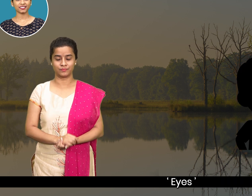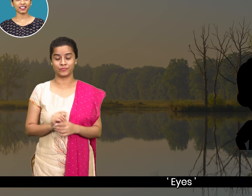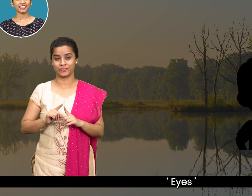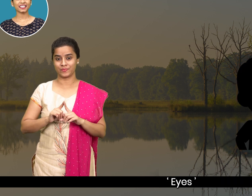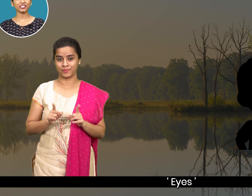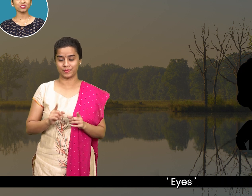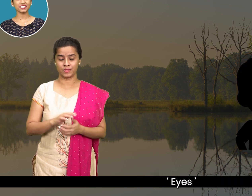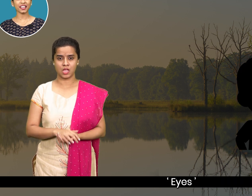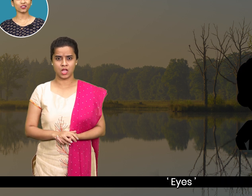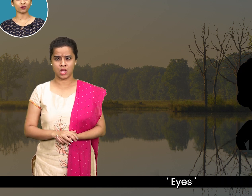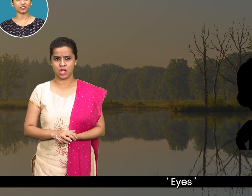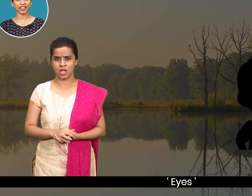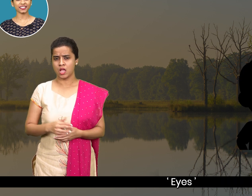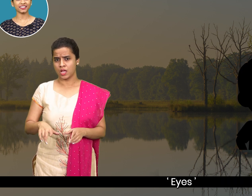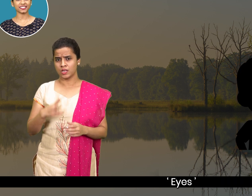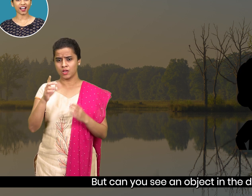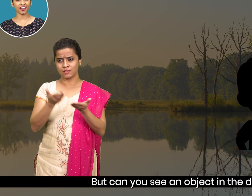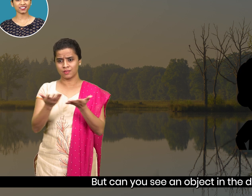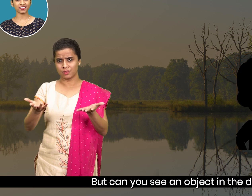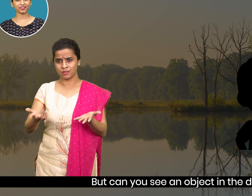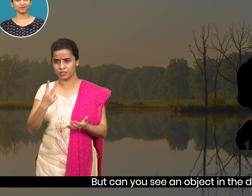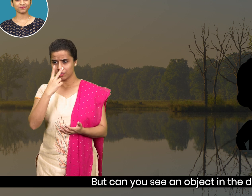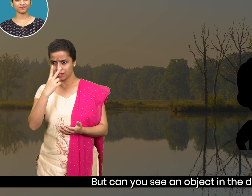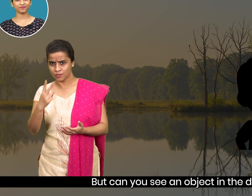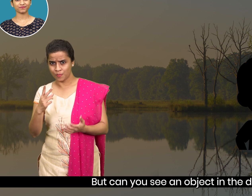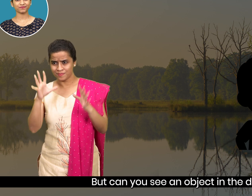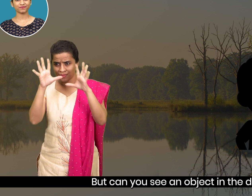But can you see an object in the dark?